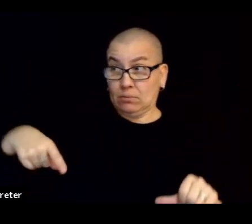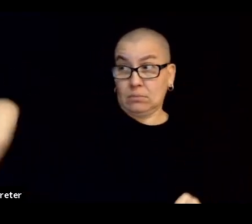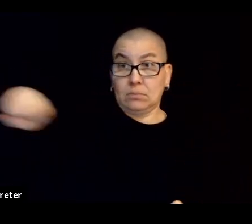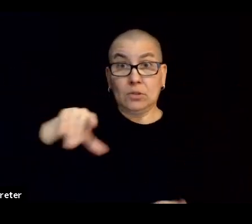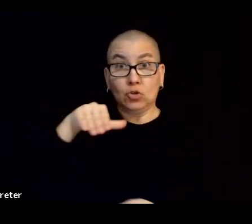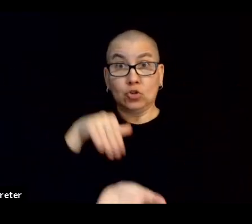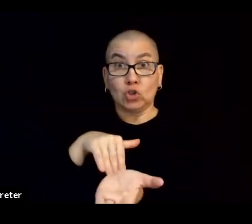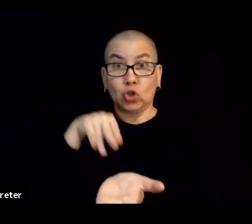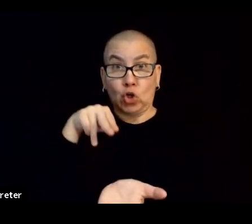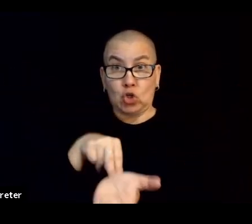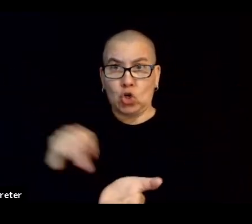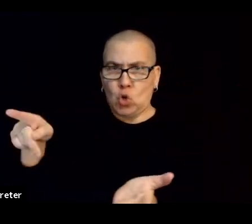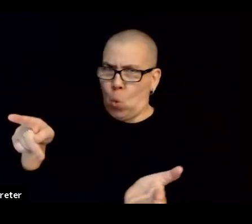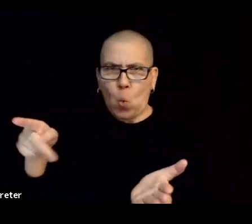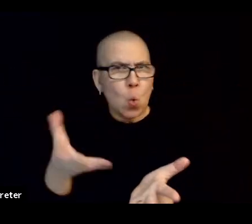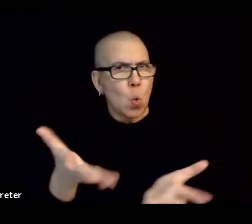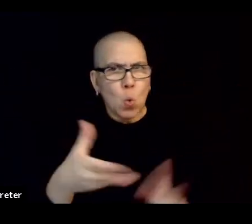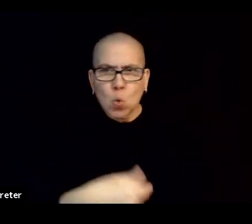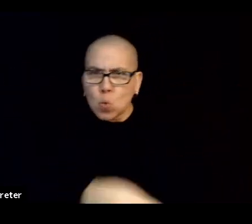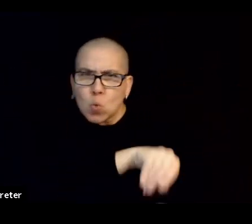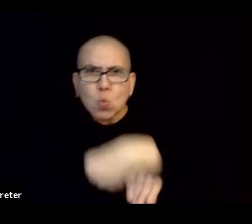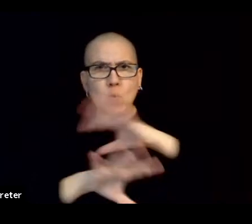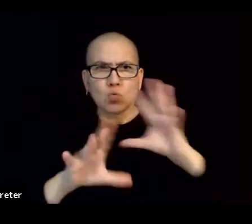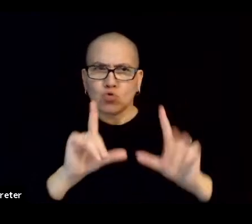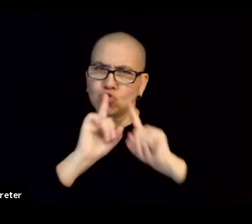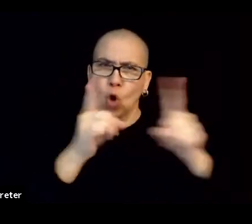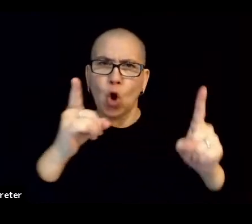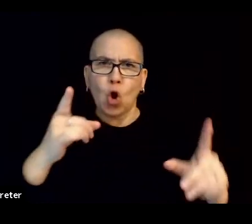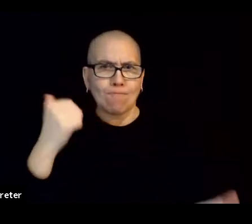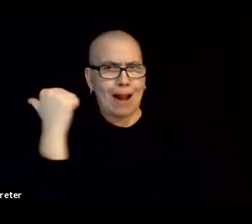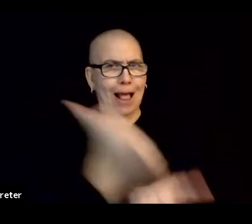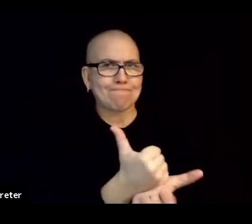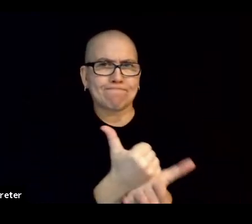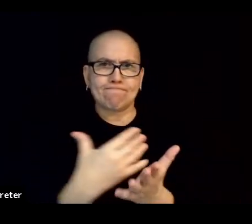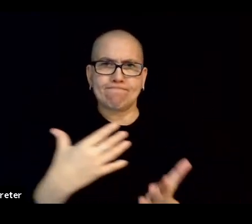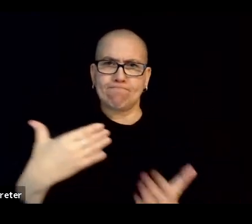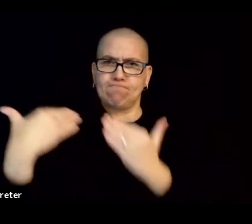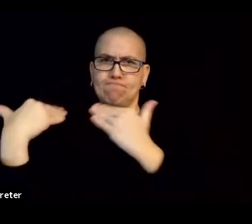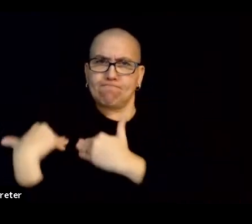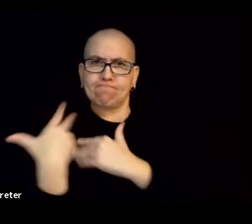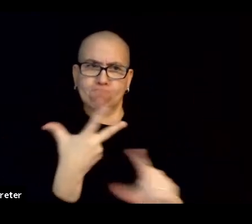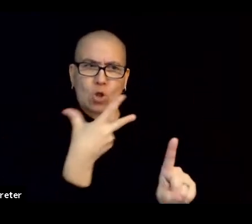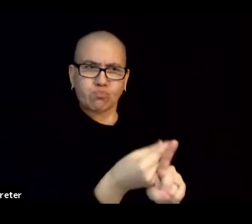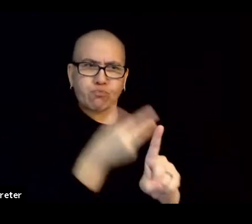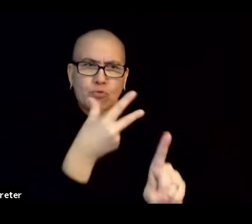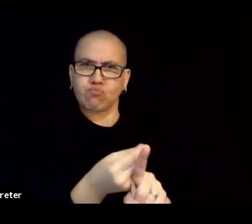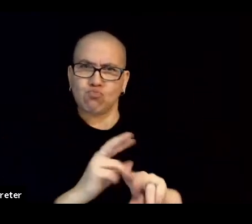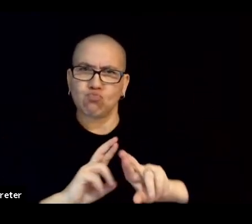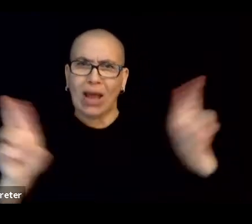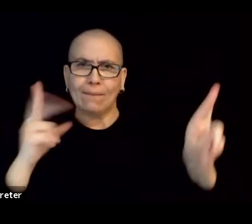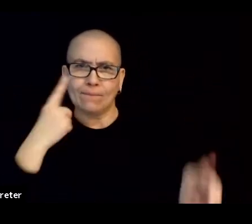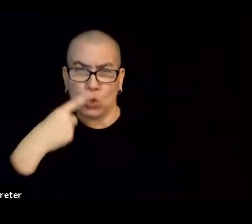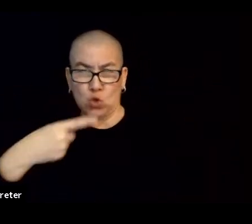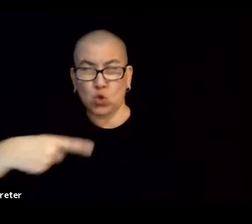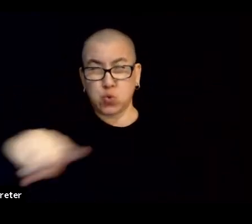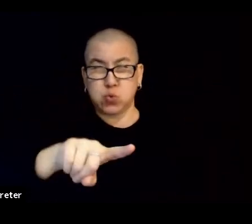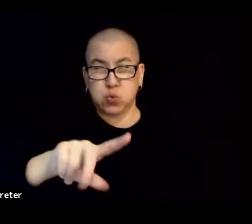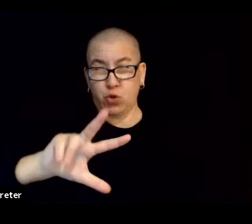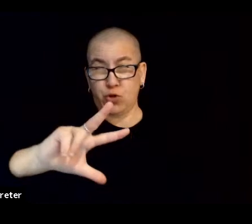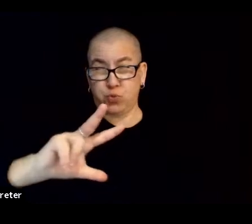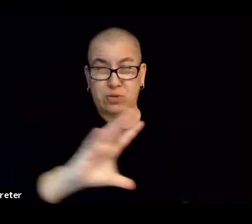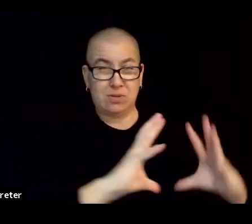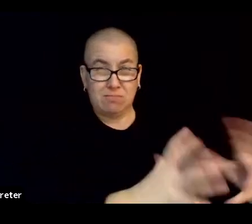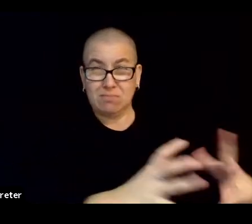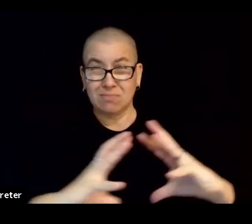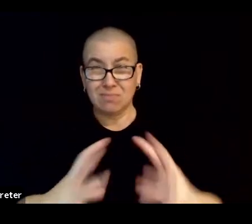well to help vaccinate all eligible Minnesotans against COVID-19. In addition to these community vaccination sites that we're talking